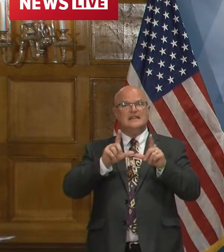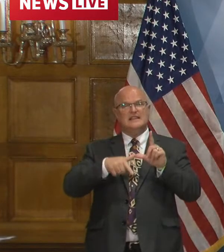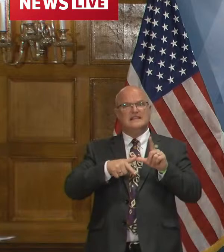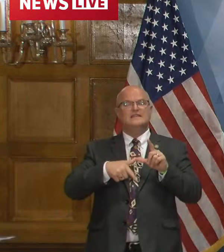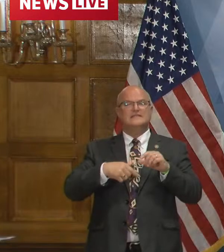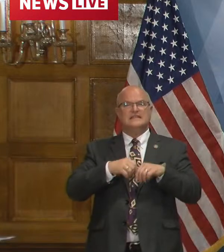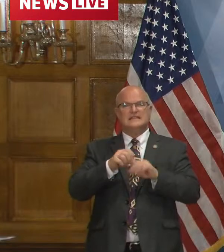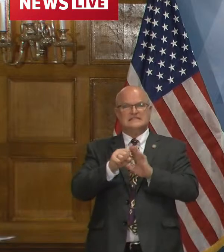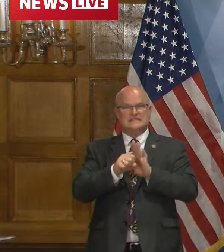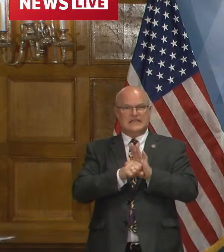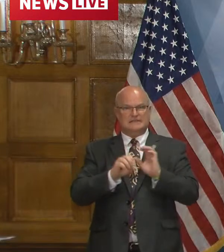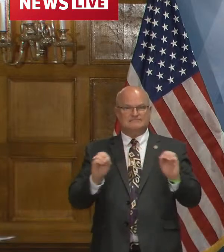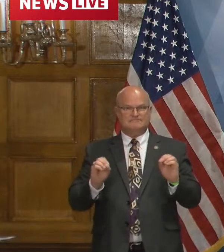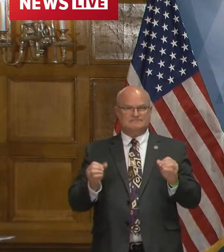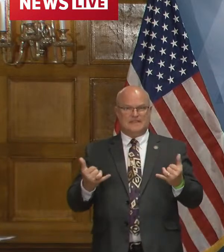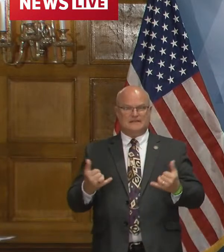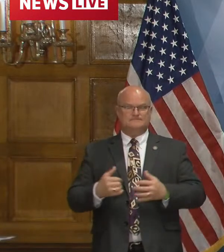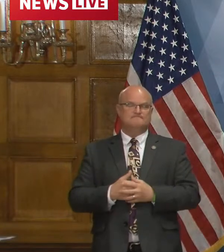state.